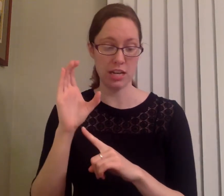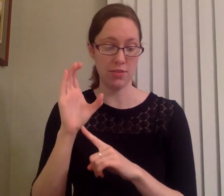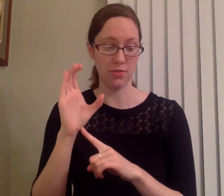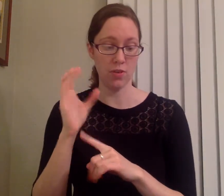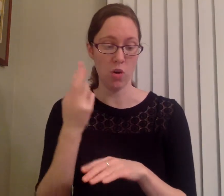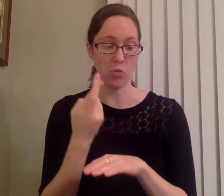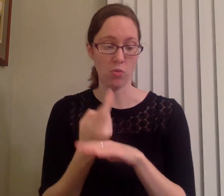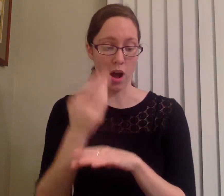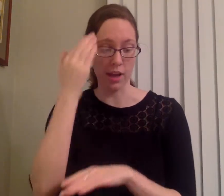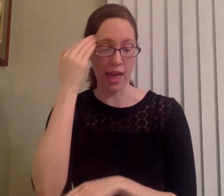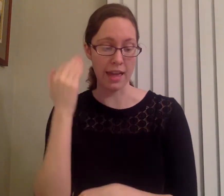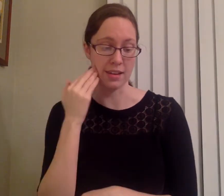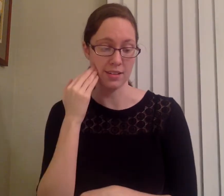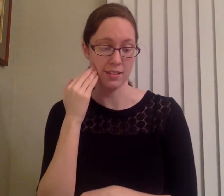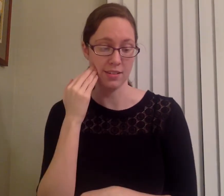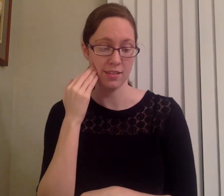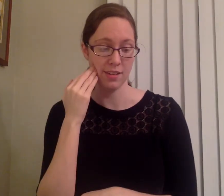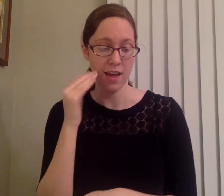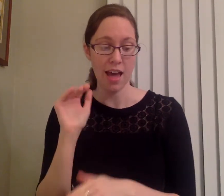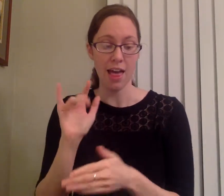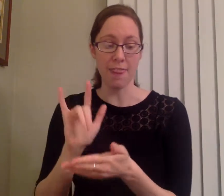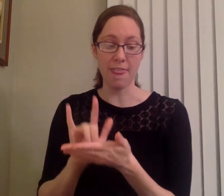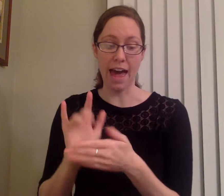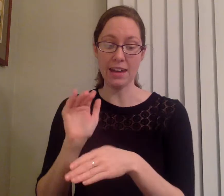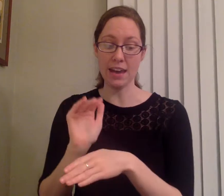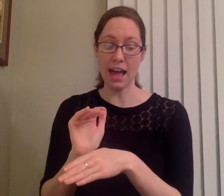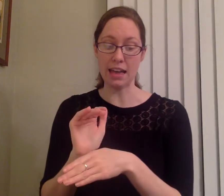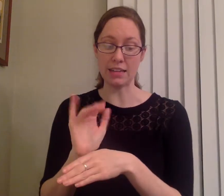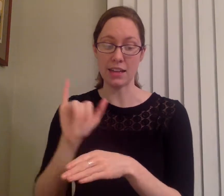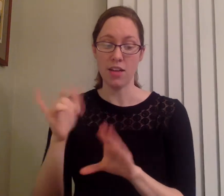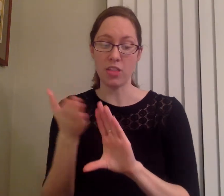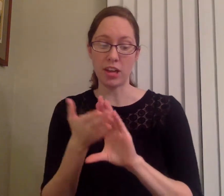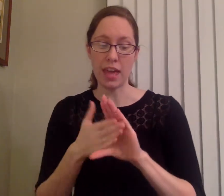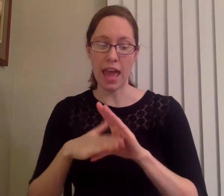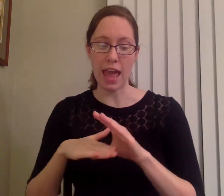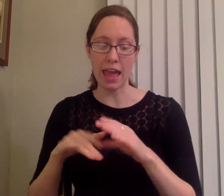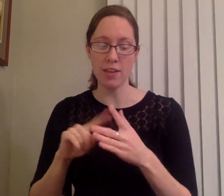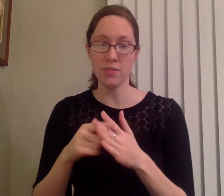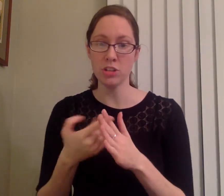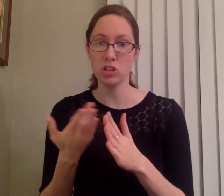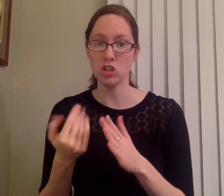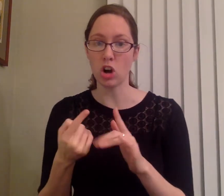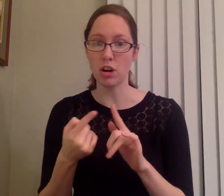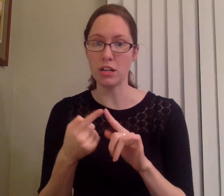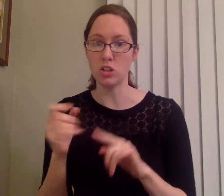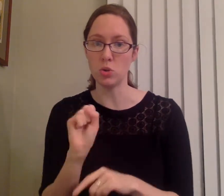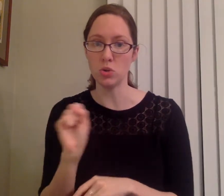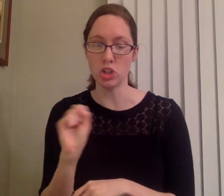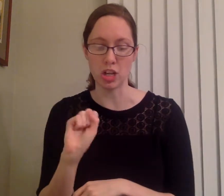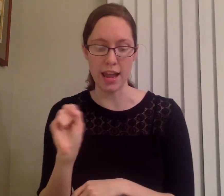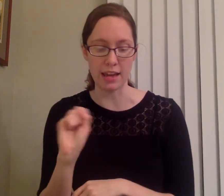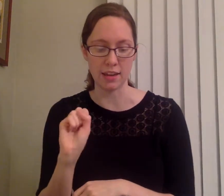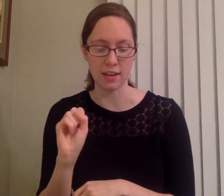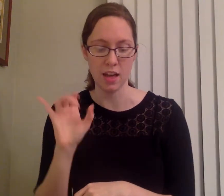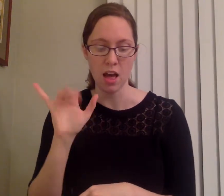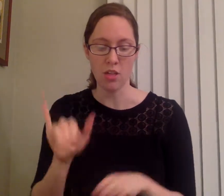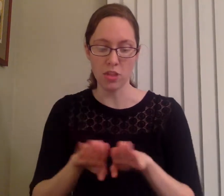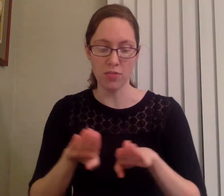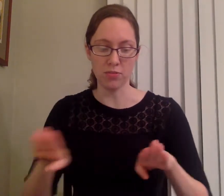Chief Rockhead. That night, the cave started to shake. The